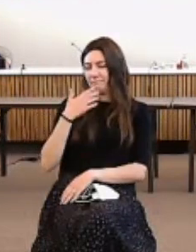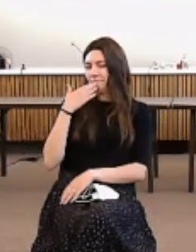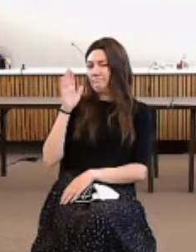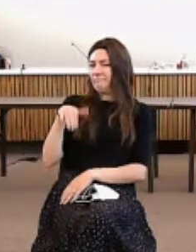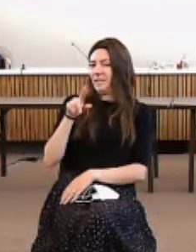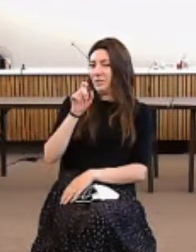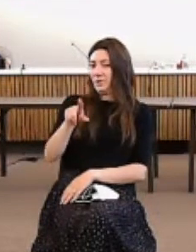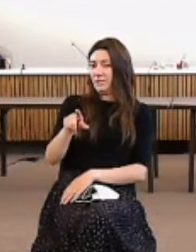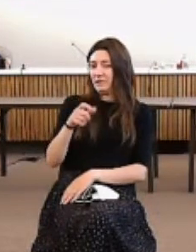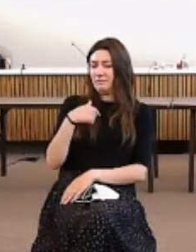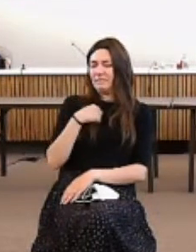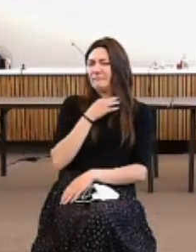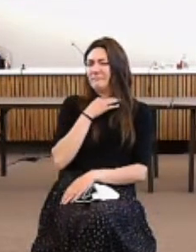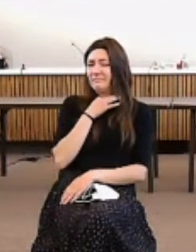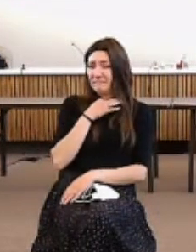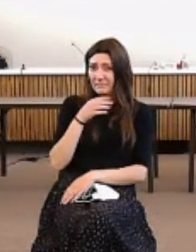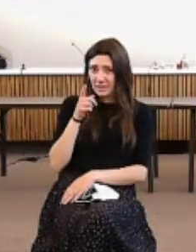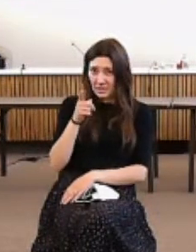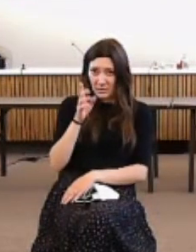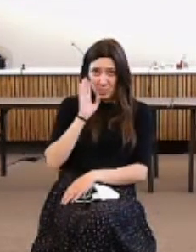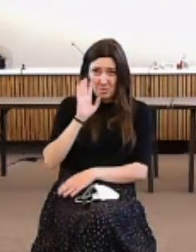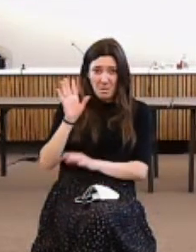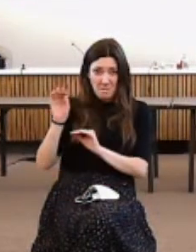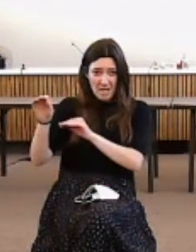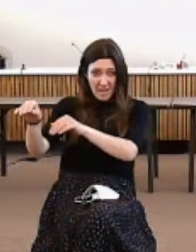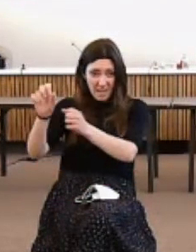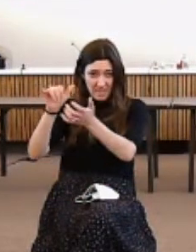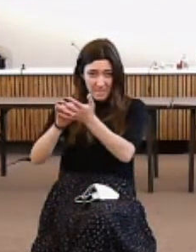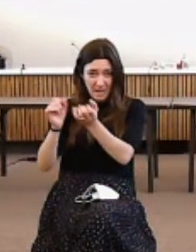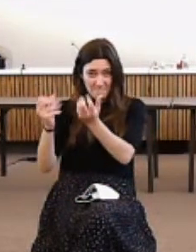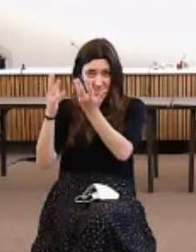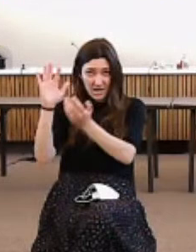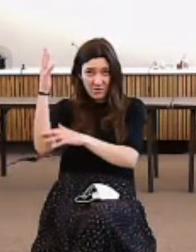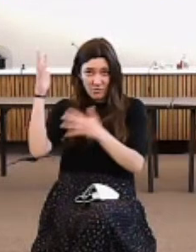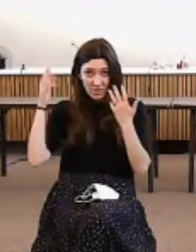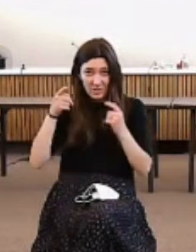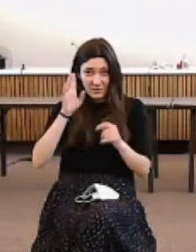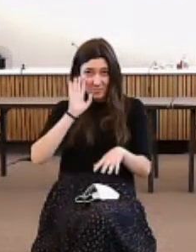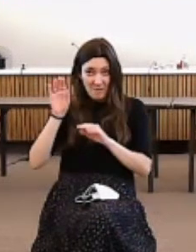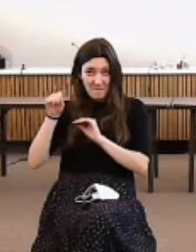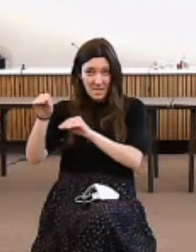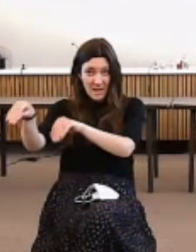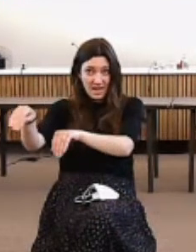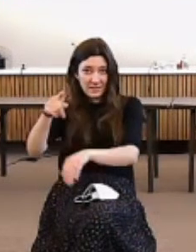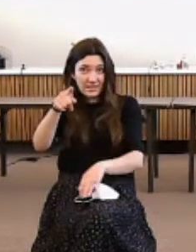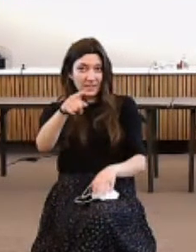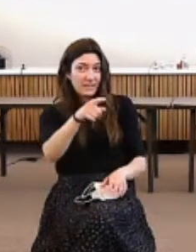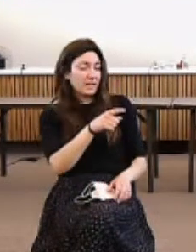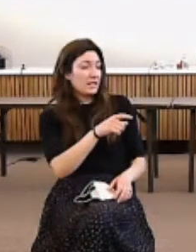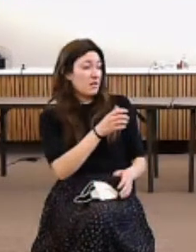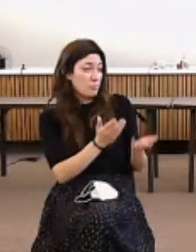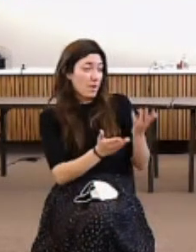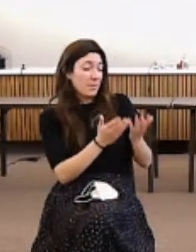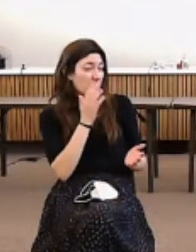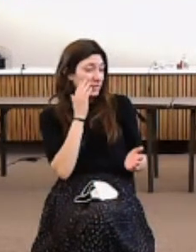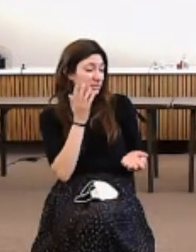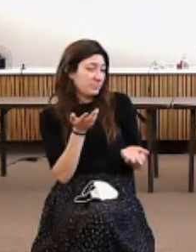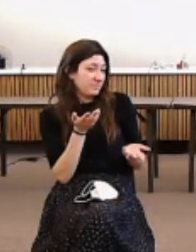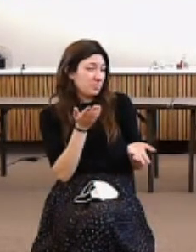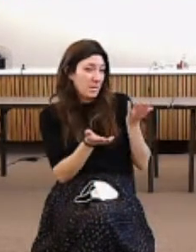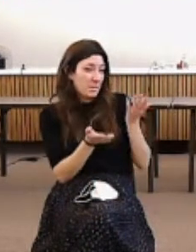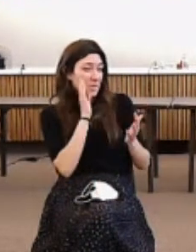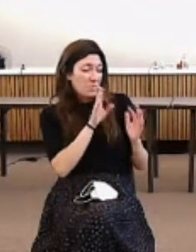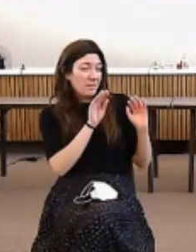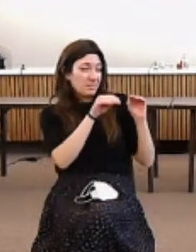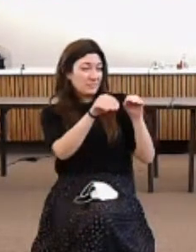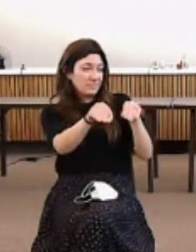you really going to plant all those trees that you have in your diagram? Probably not. Yeah, probably so. Really? No,